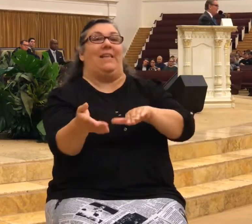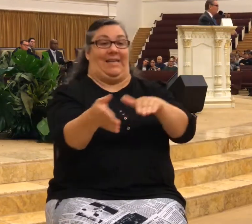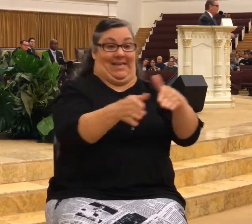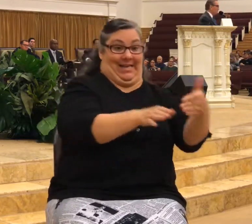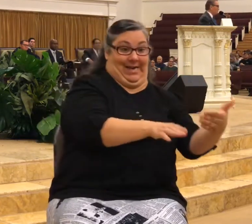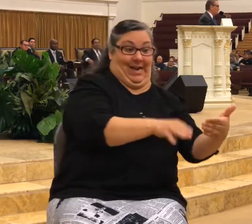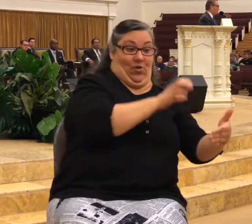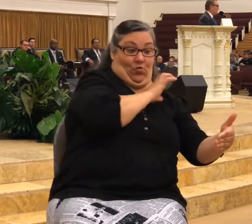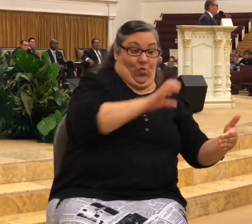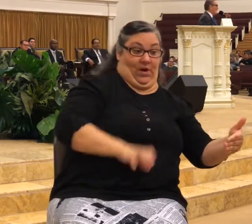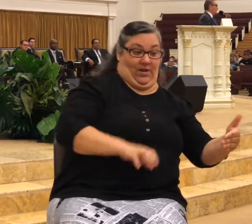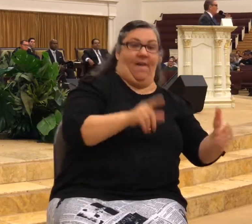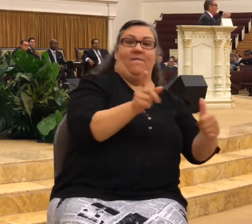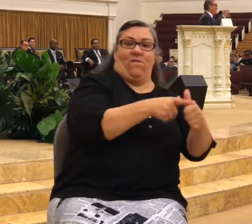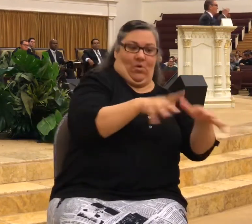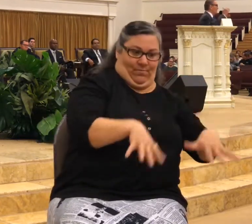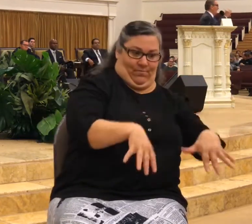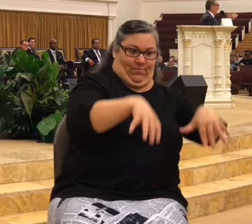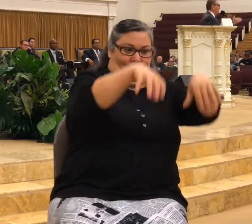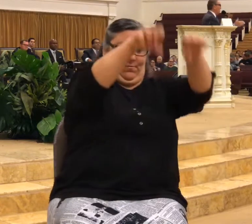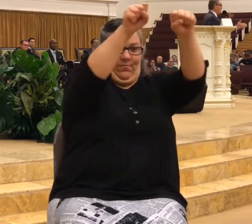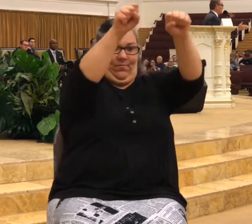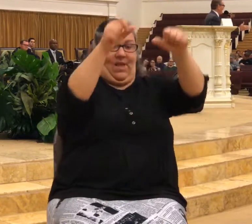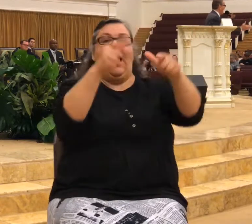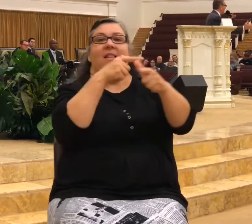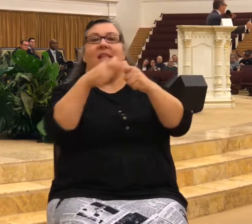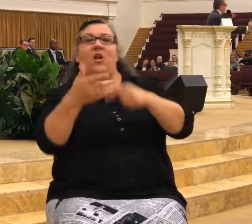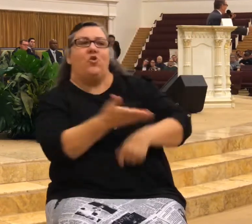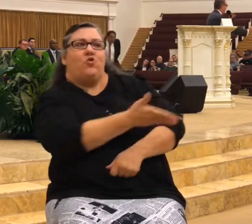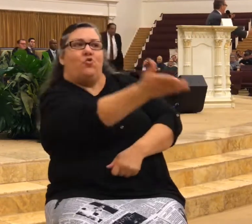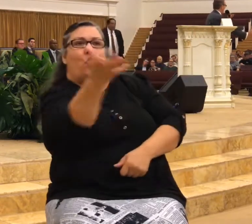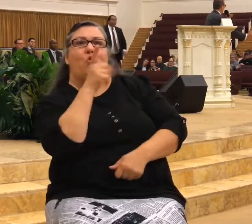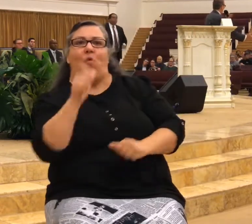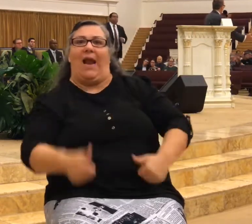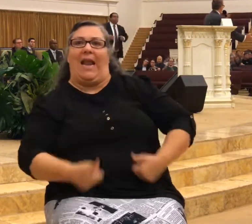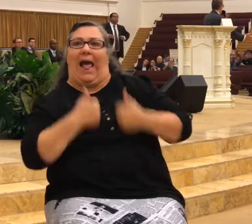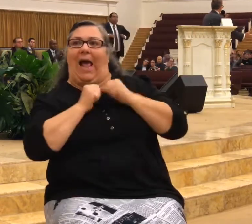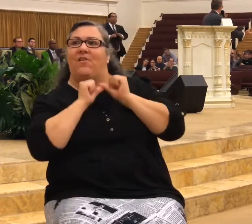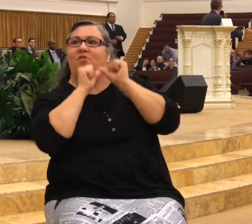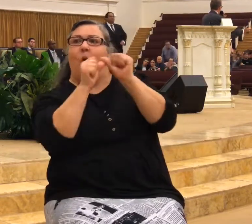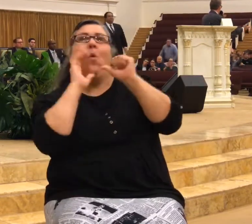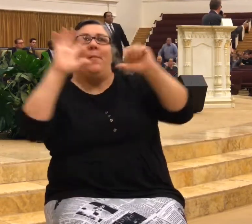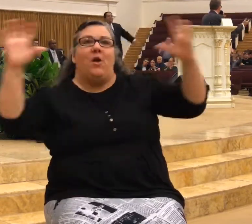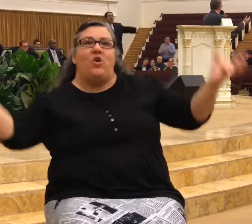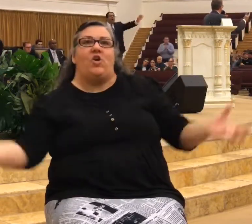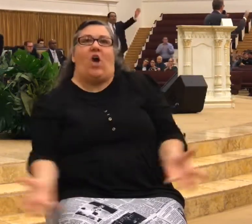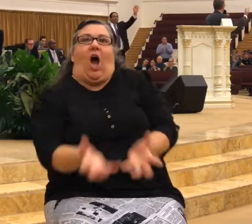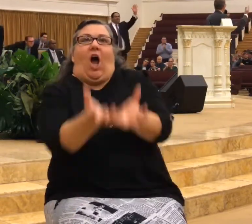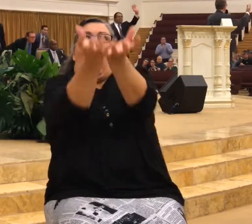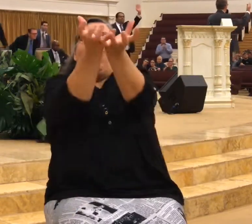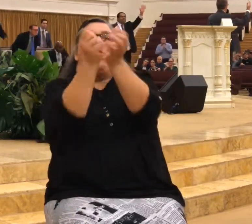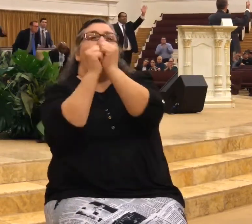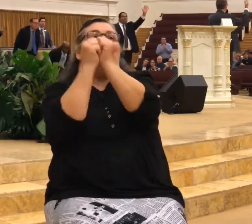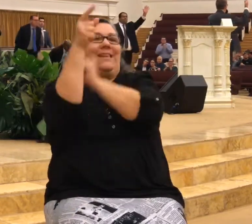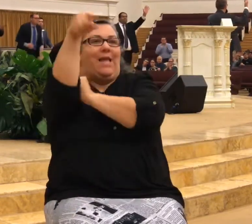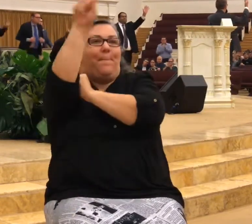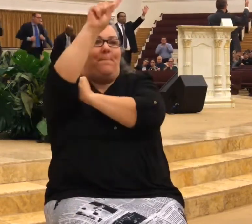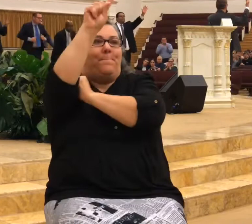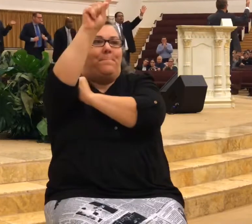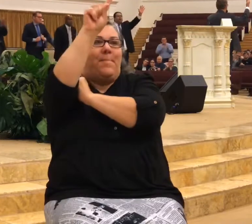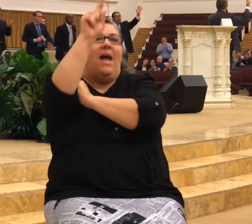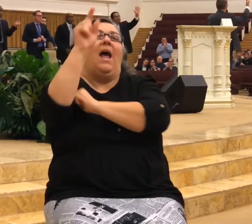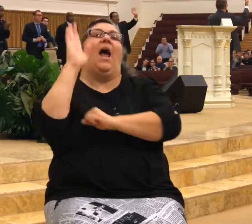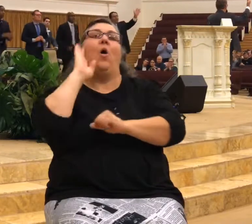would be raised first, and we that are alive and remain would be caught up with them, and so shall